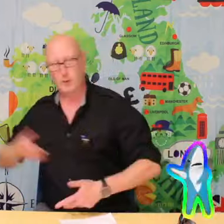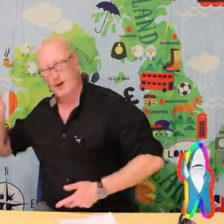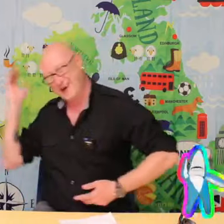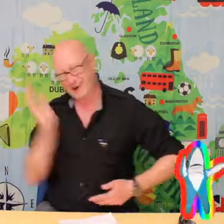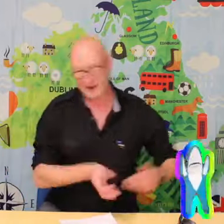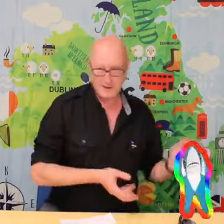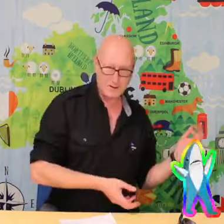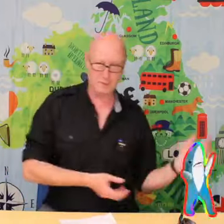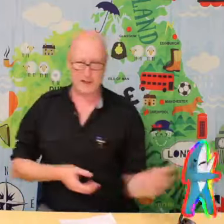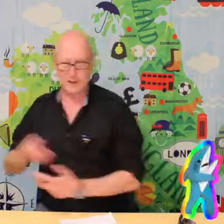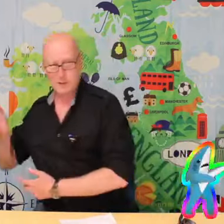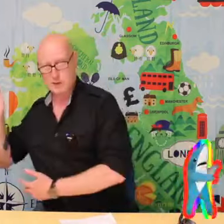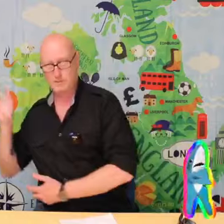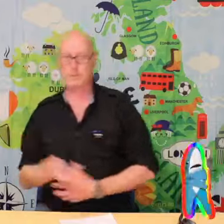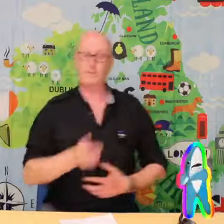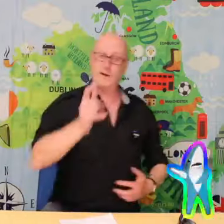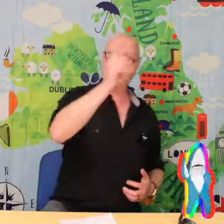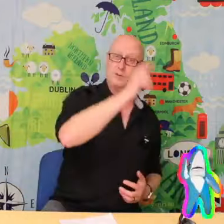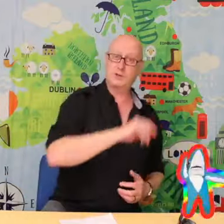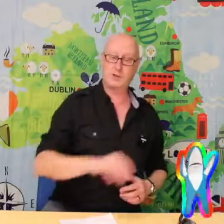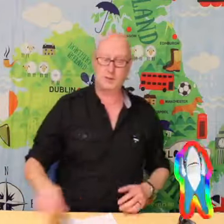willy-nilly, some capers. And okay. Very nice.